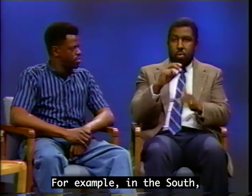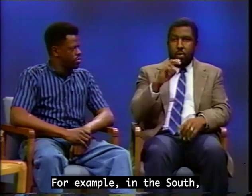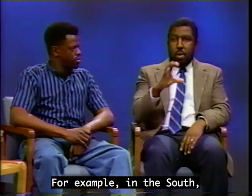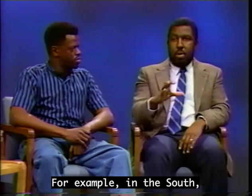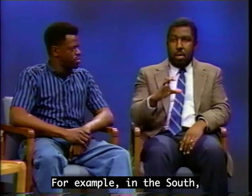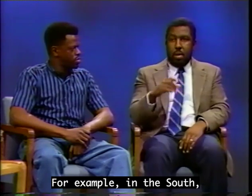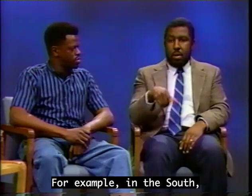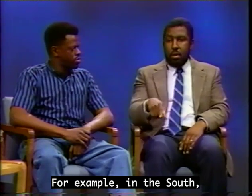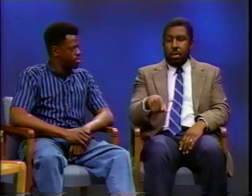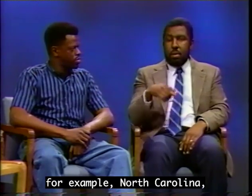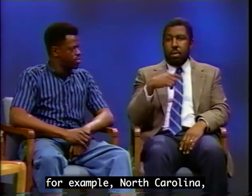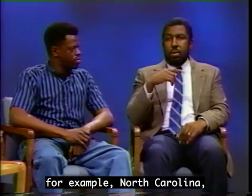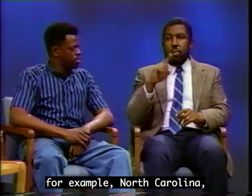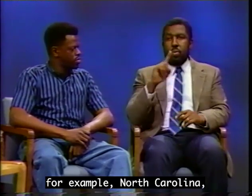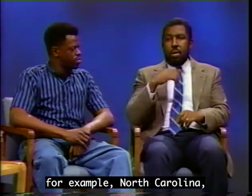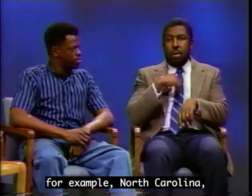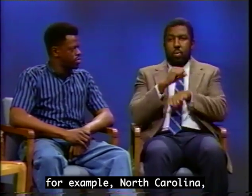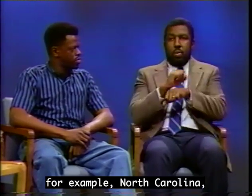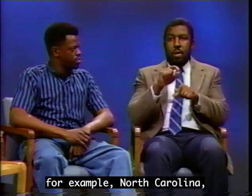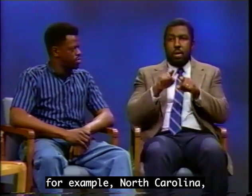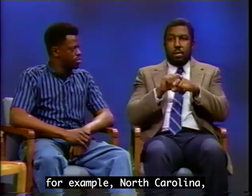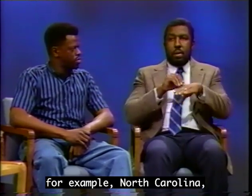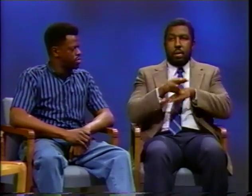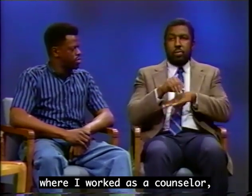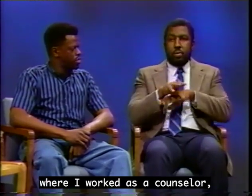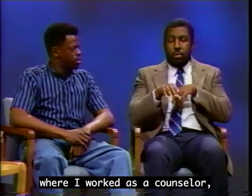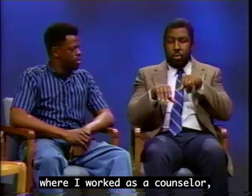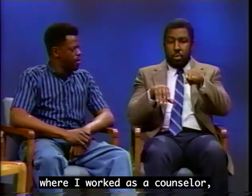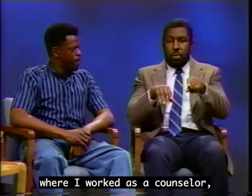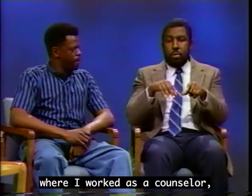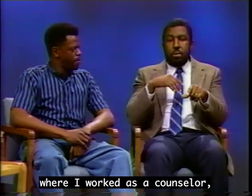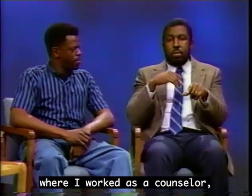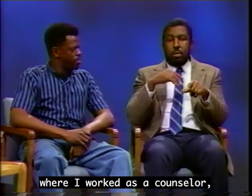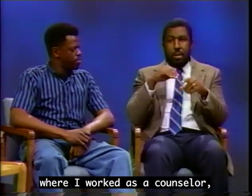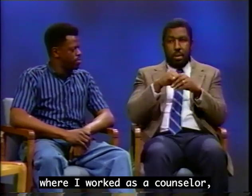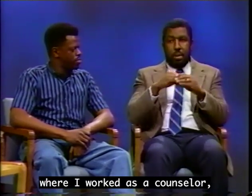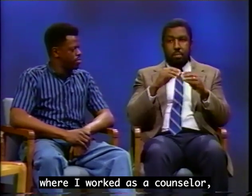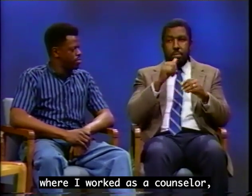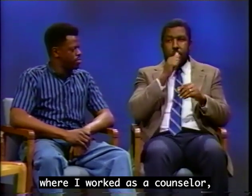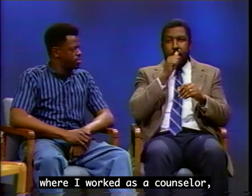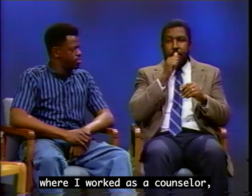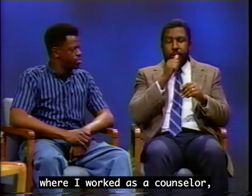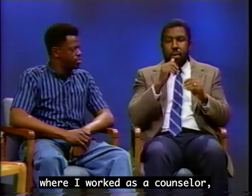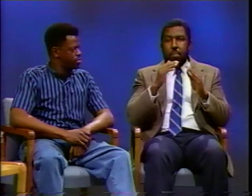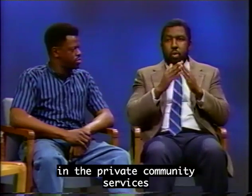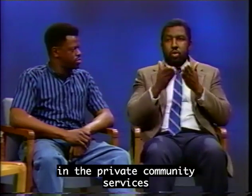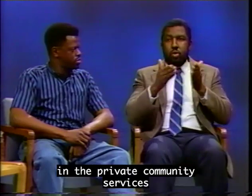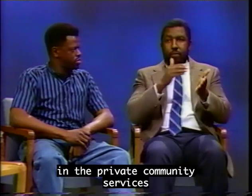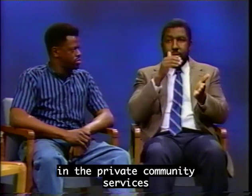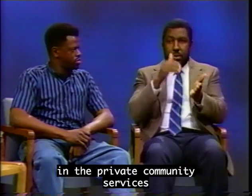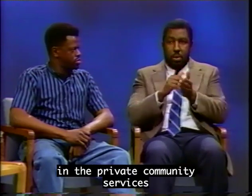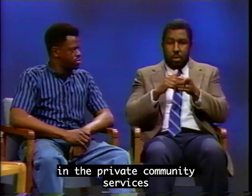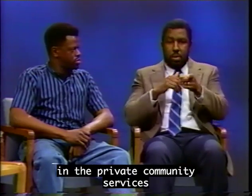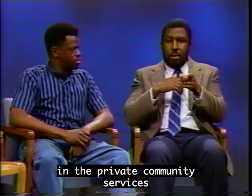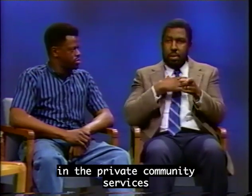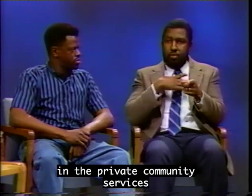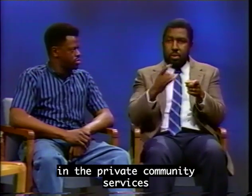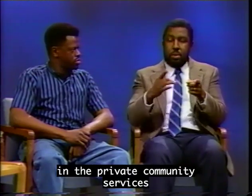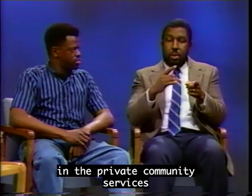South, for example, North Carolina, where I worked as a counselor, in the private community